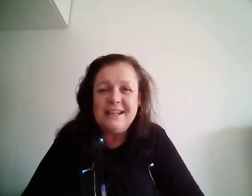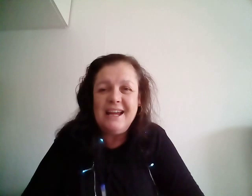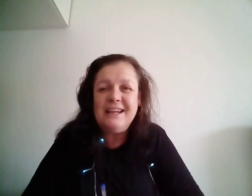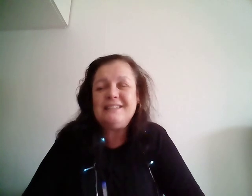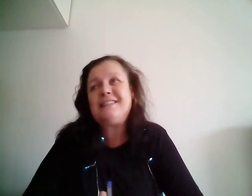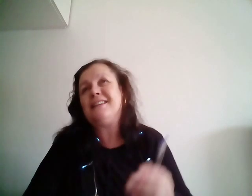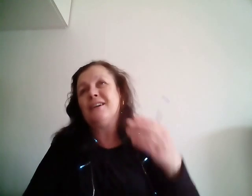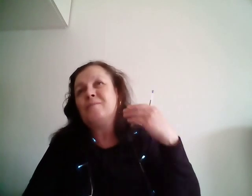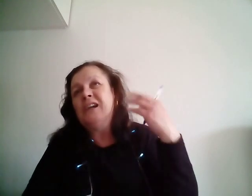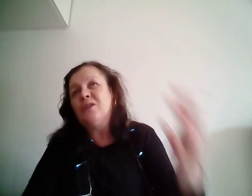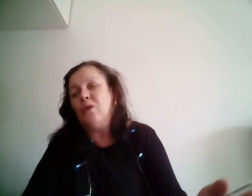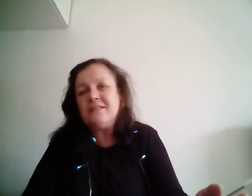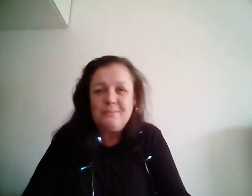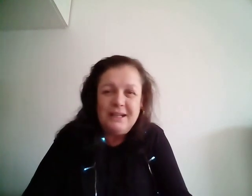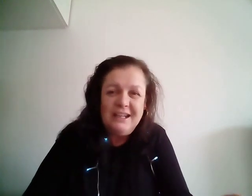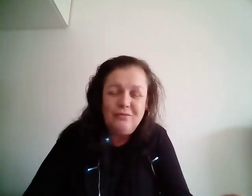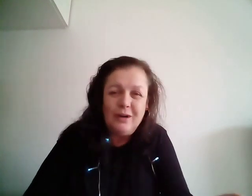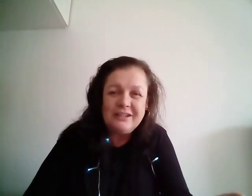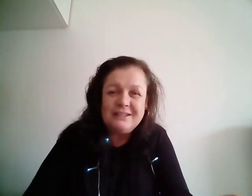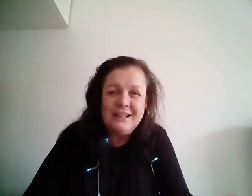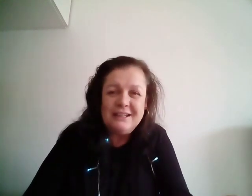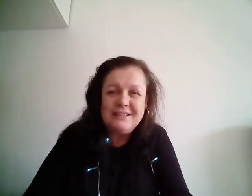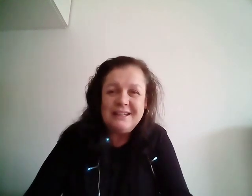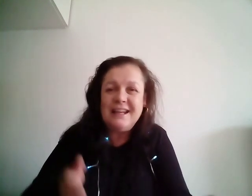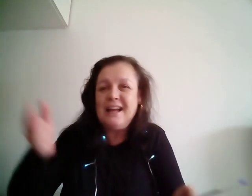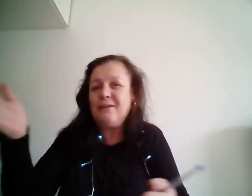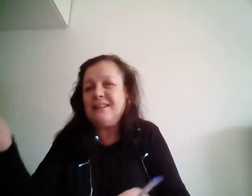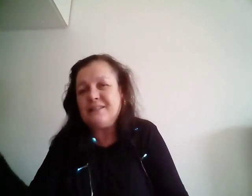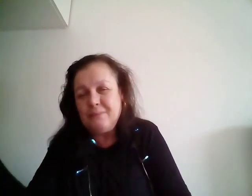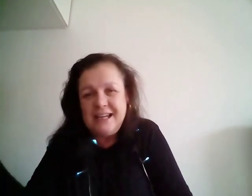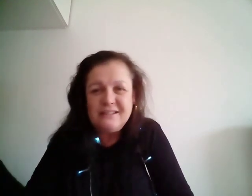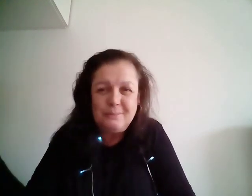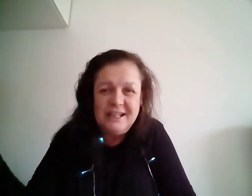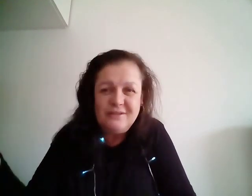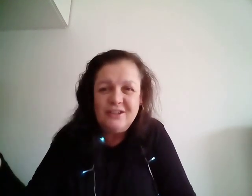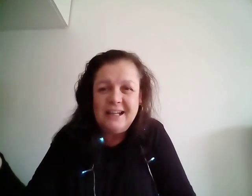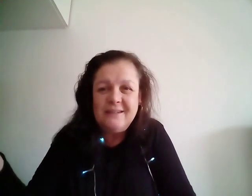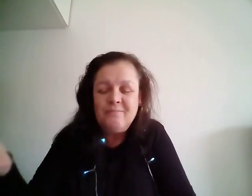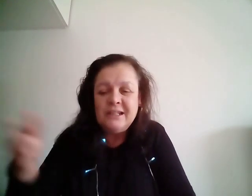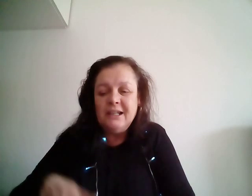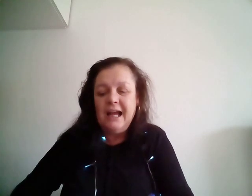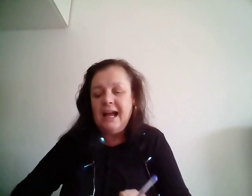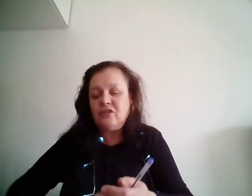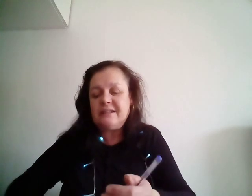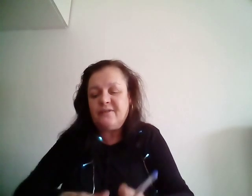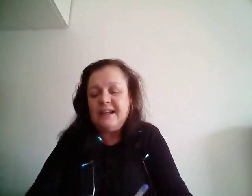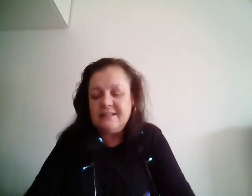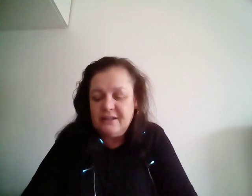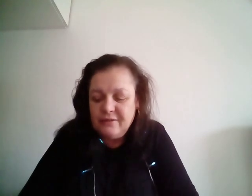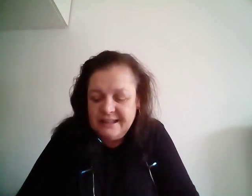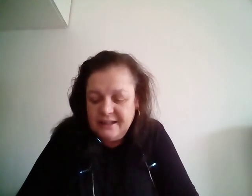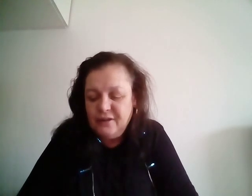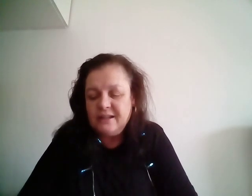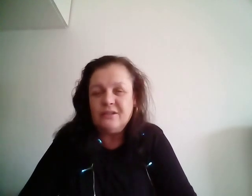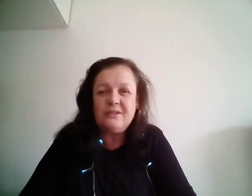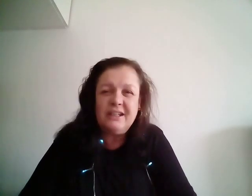okay? It's either ones believe one thing now and somebody else believes another. I just find it really difficult, and I'm